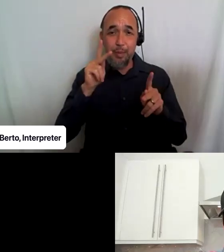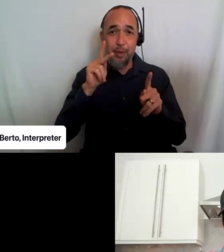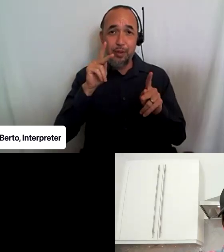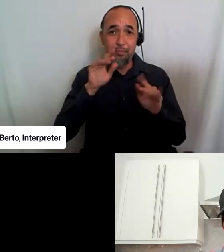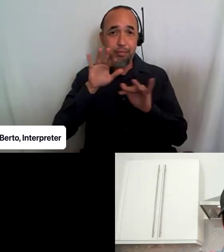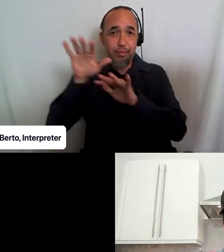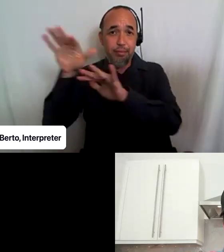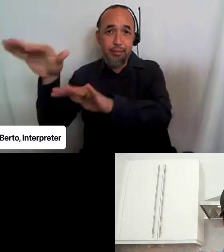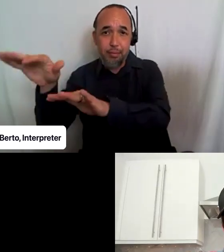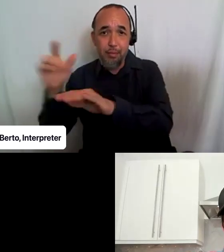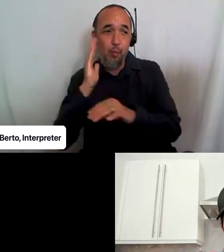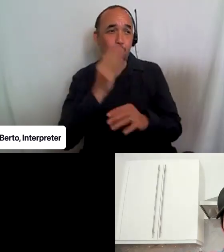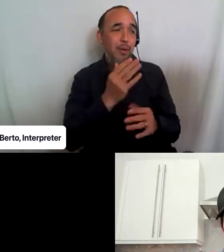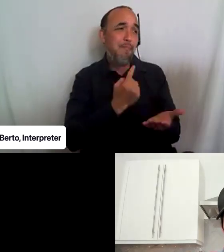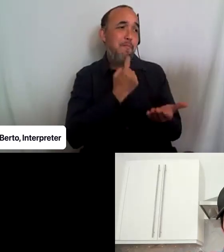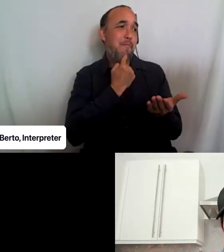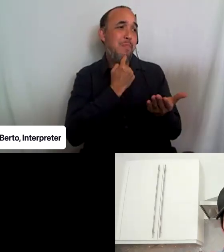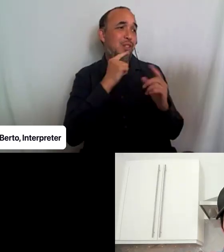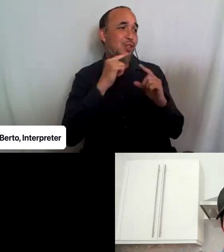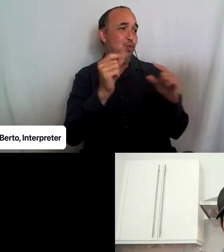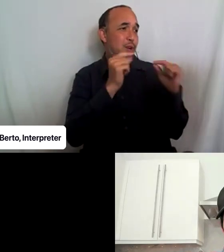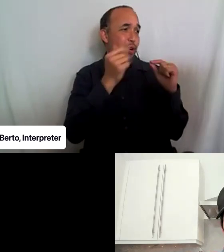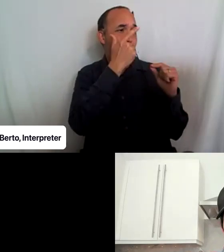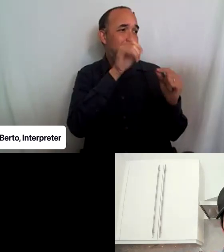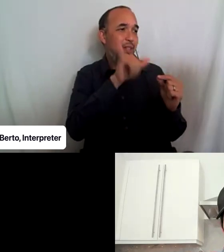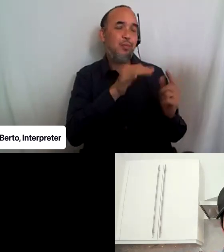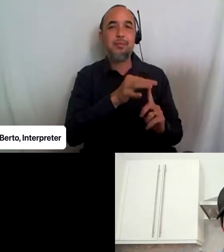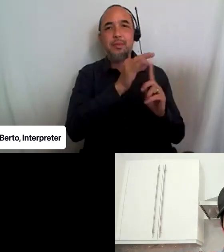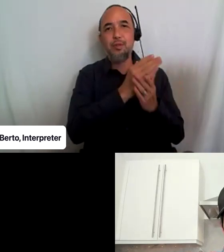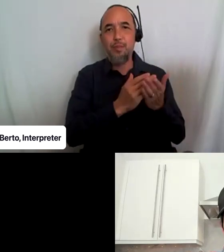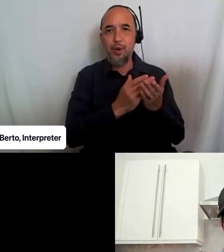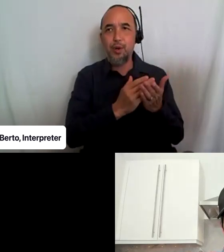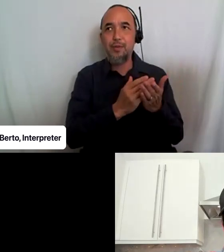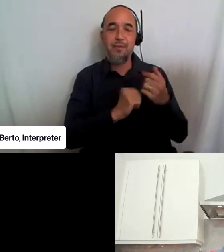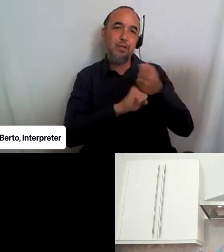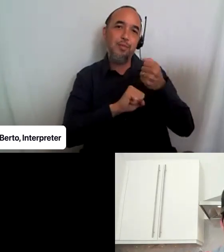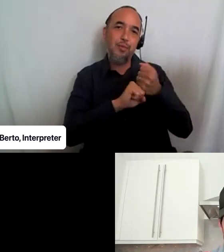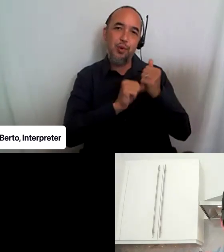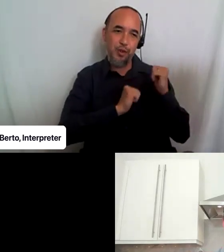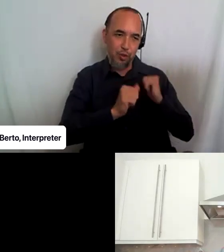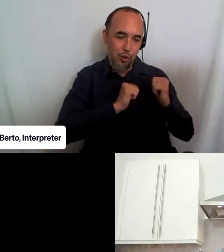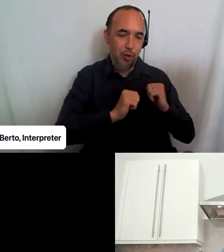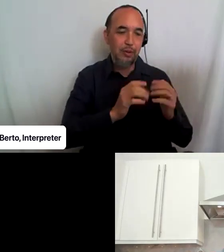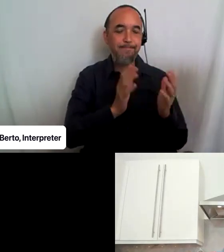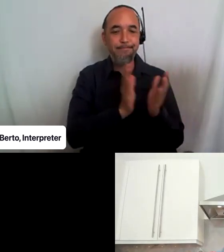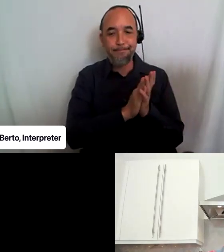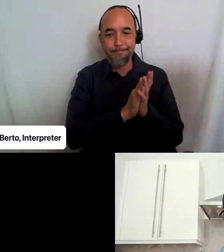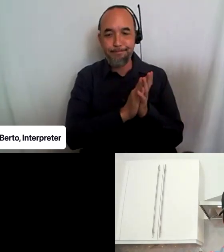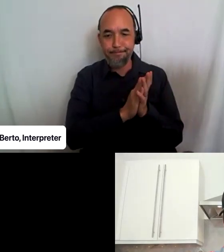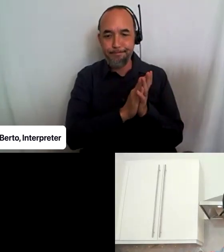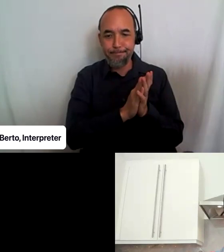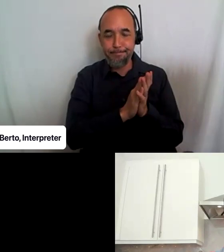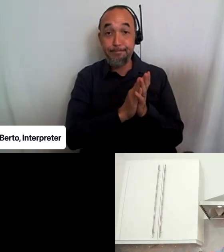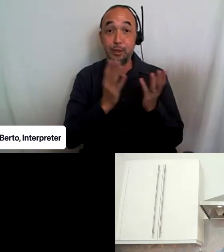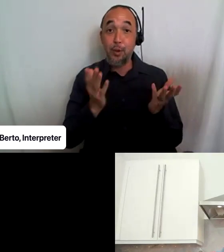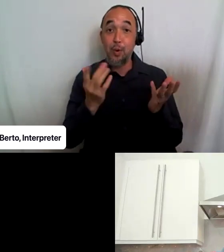Twitter because OFMD Twitter was such a special part of just supporting the show and being a crew on the show. So I